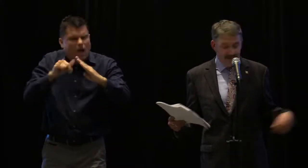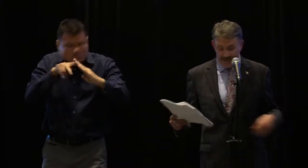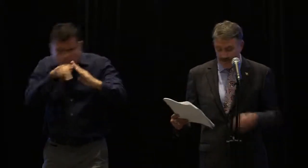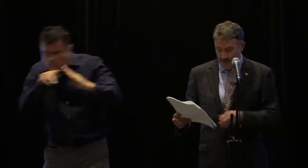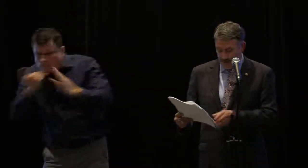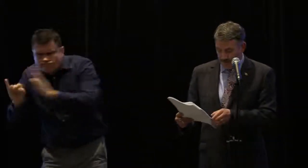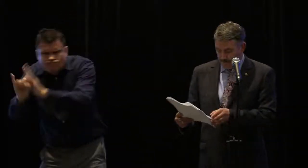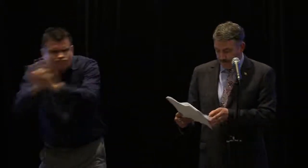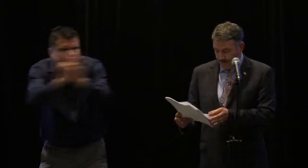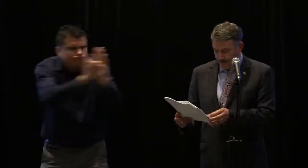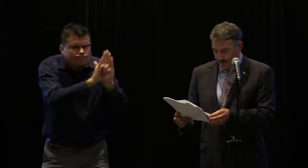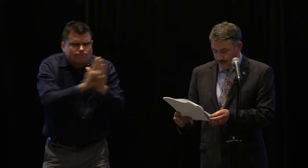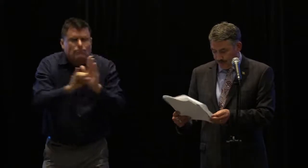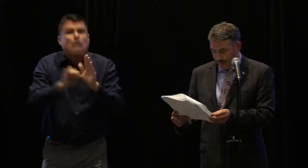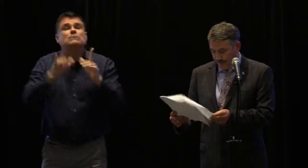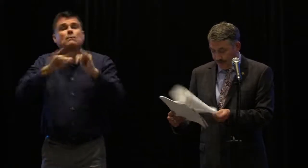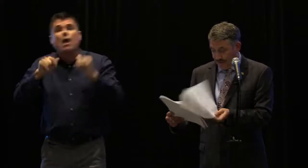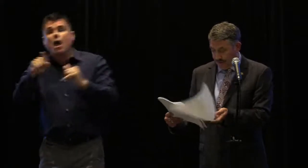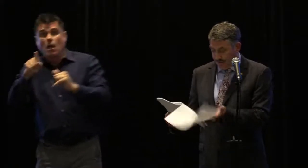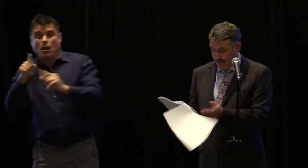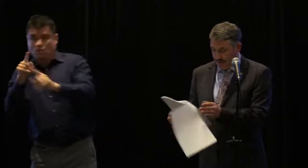communities.